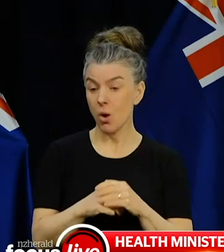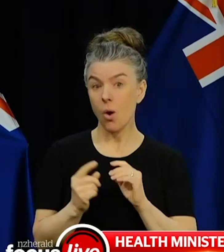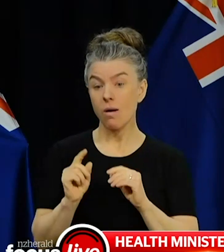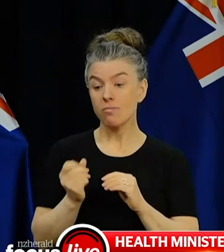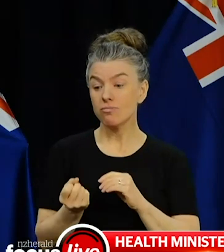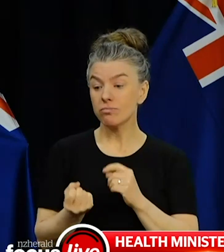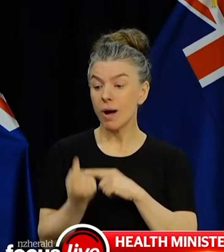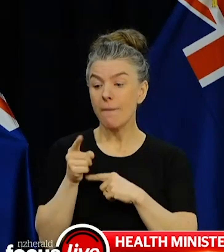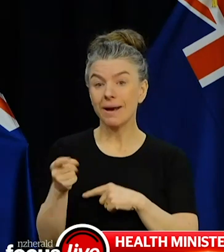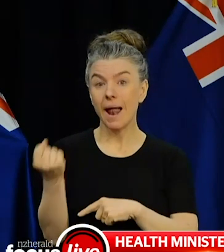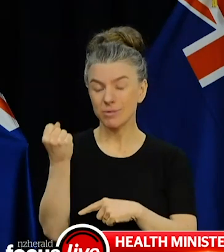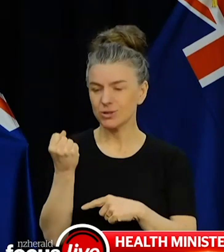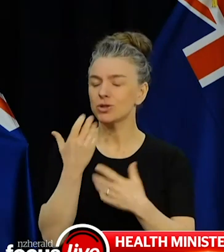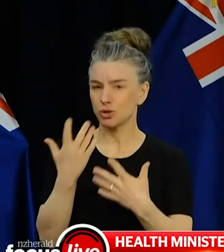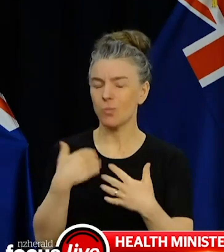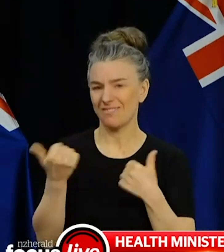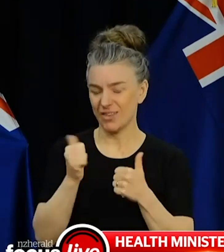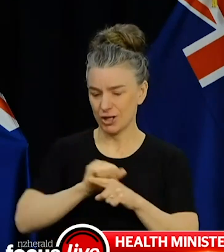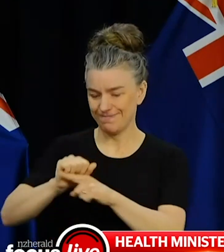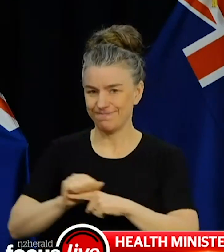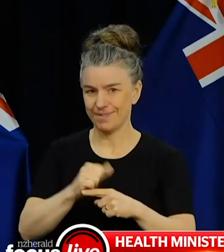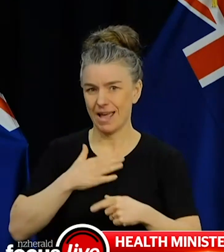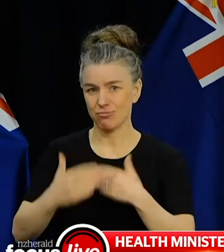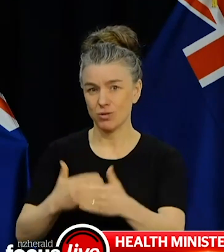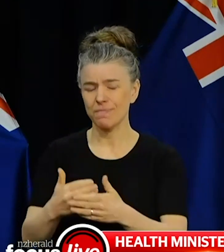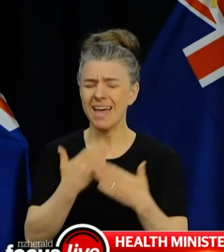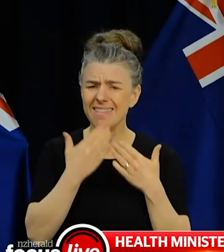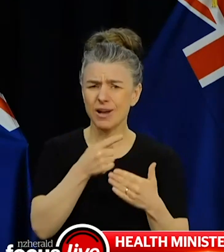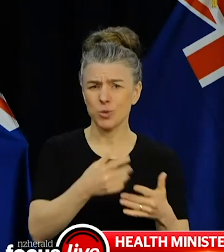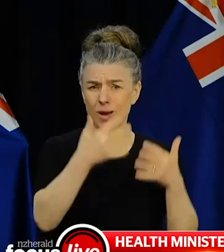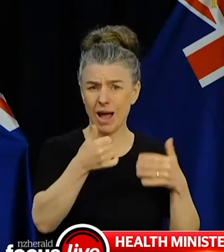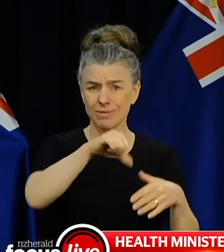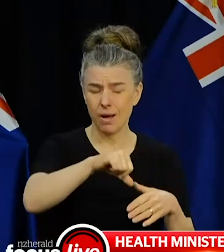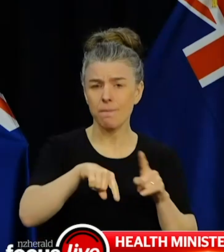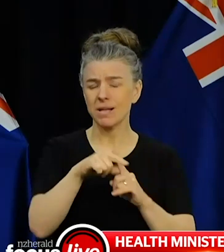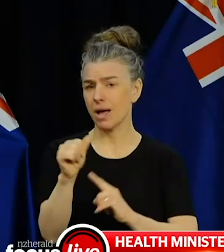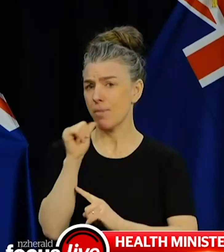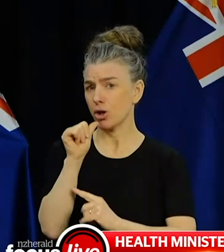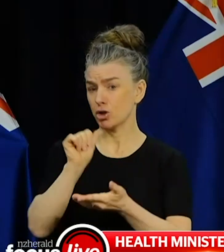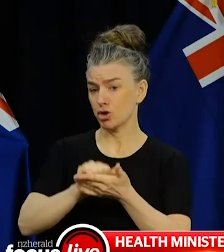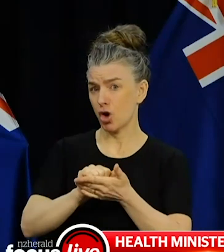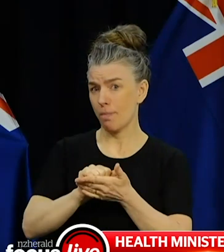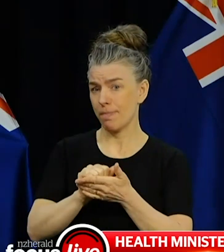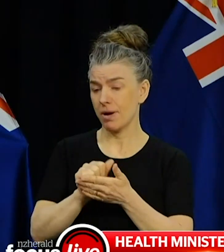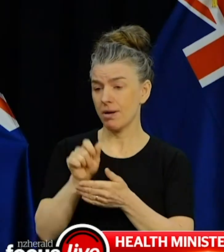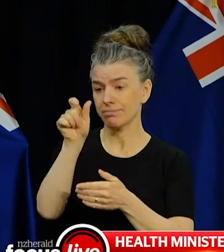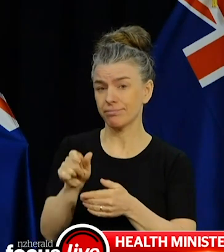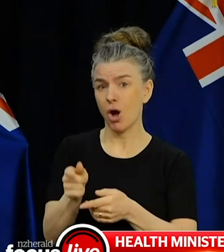that. And I do want to particularly thank Countdown and the liquor store owner in Hamilton for their responsiveness